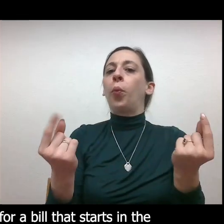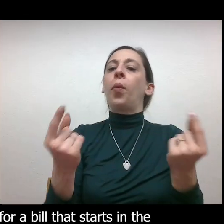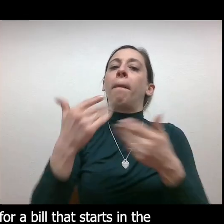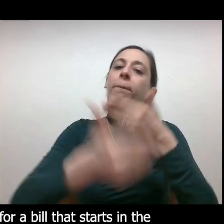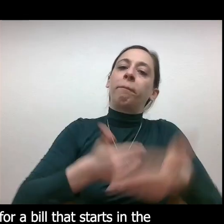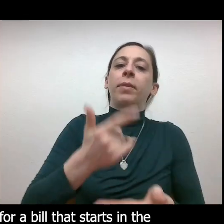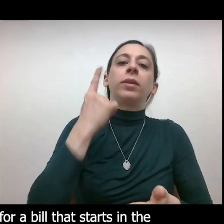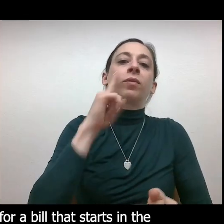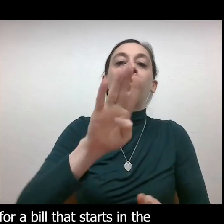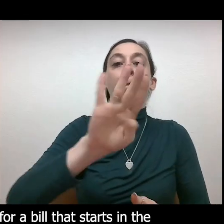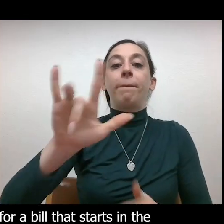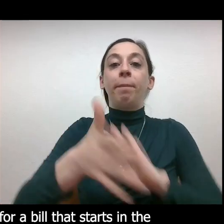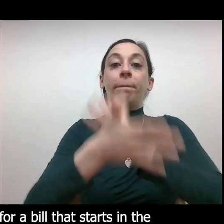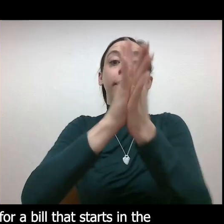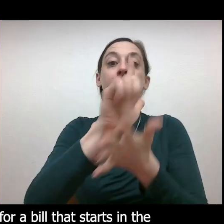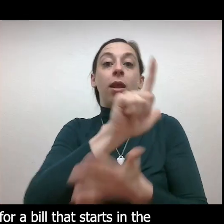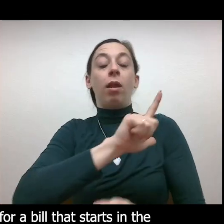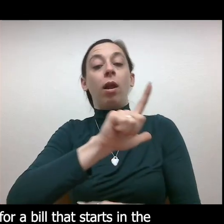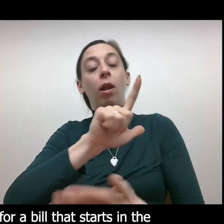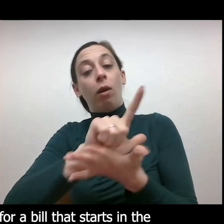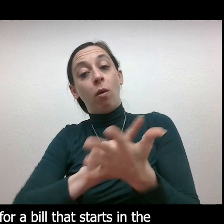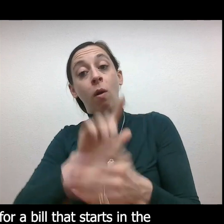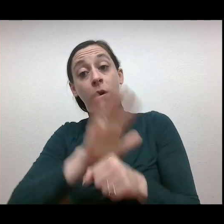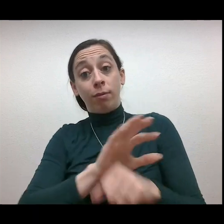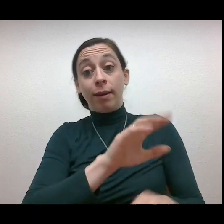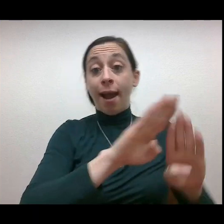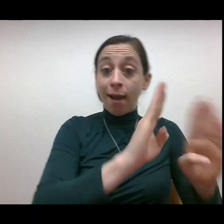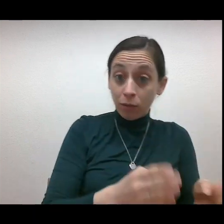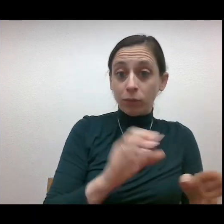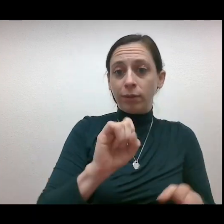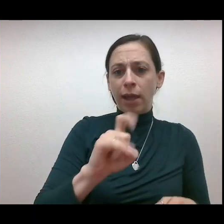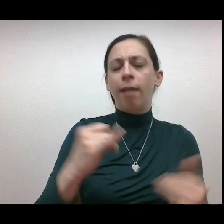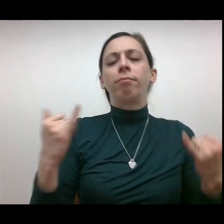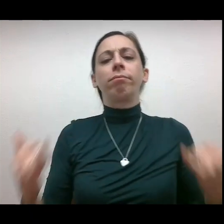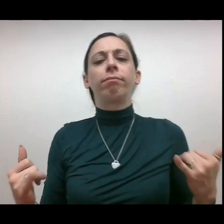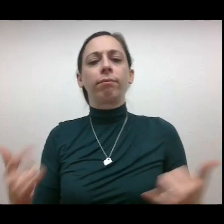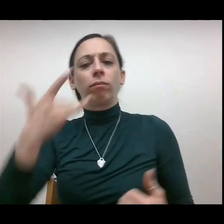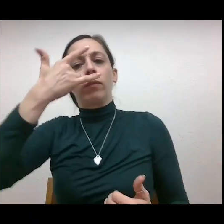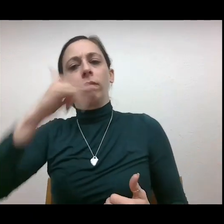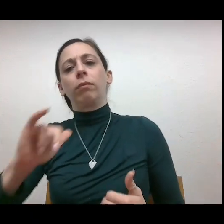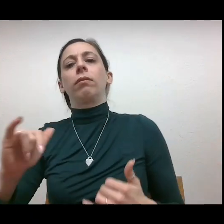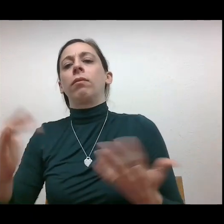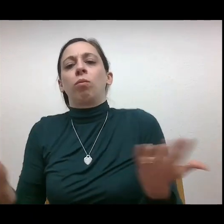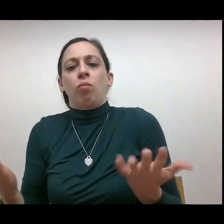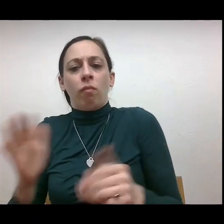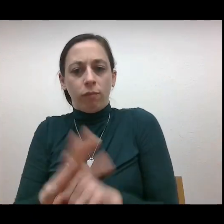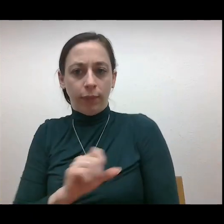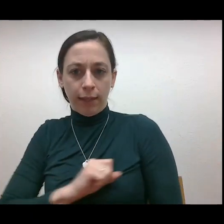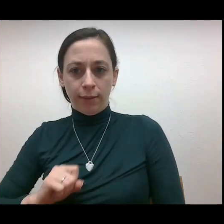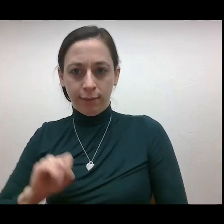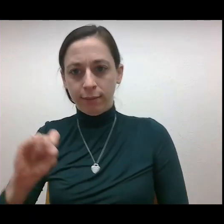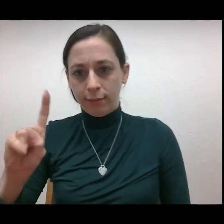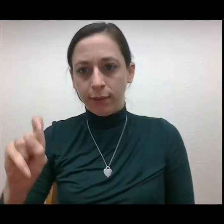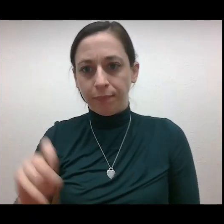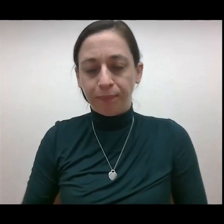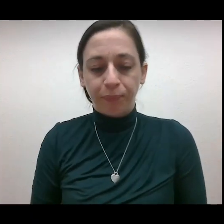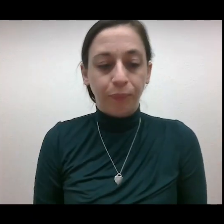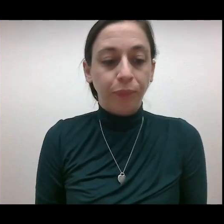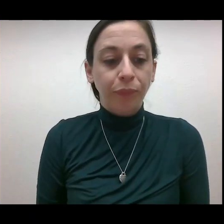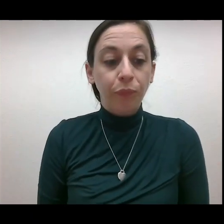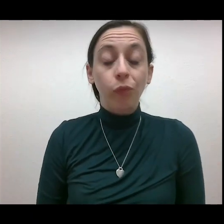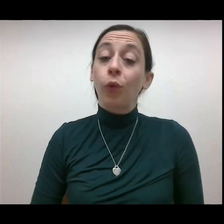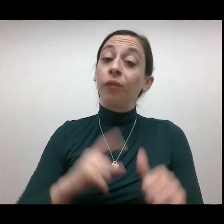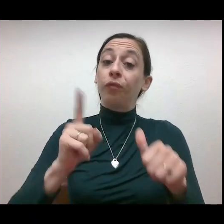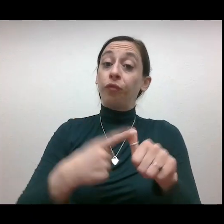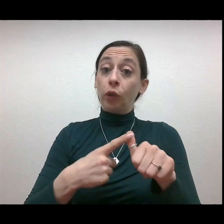So you have reviewed the process for a bill that starts in the House and becomes a law. Now we can look at what it looks like when it starts